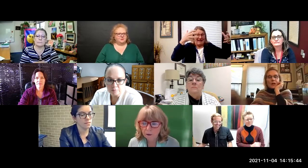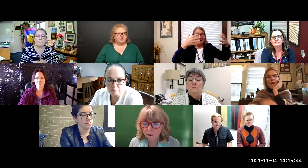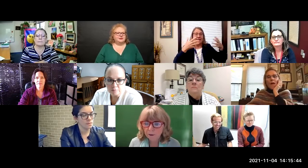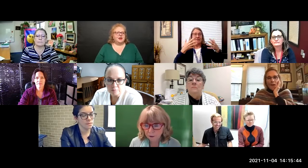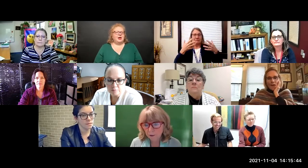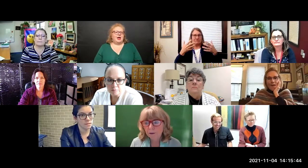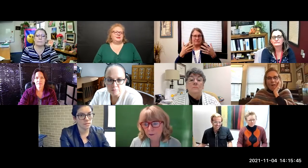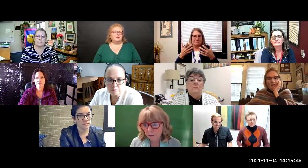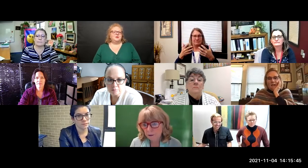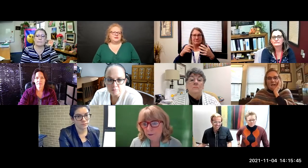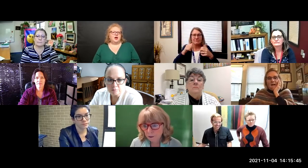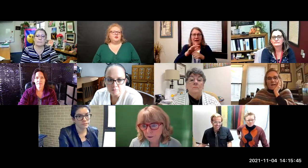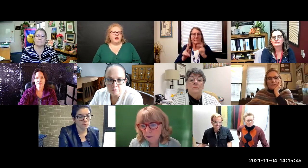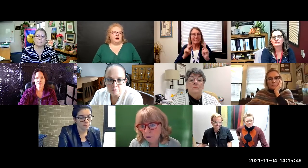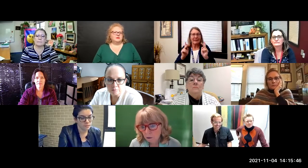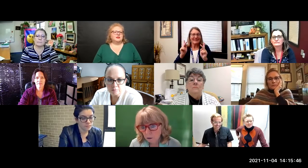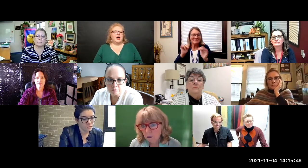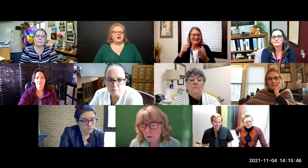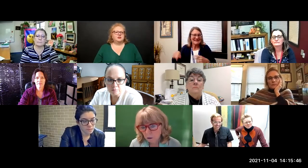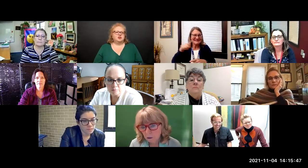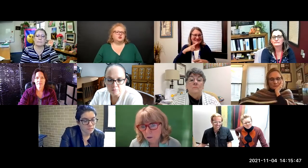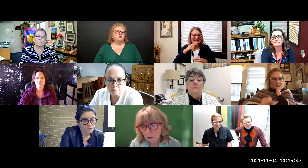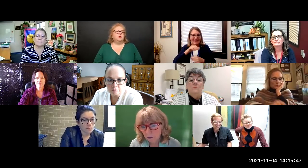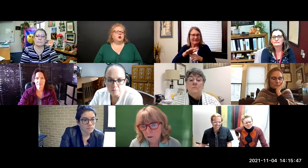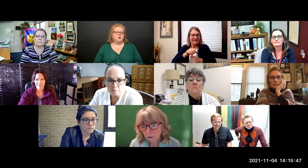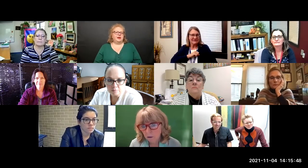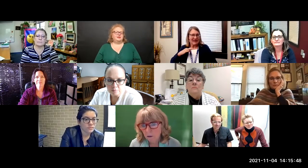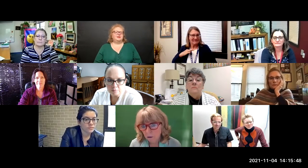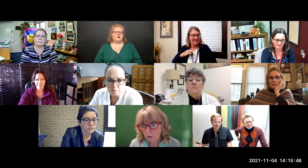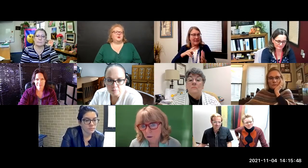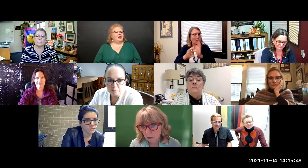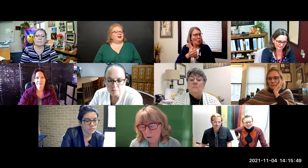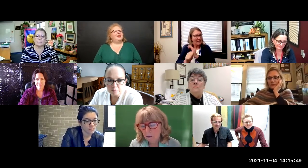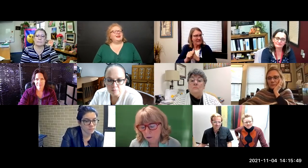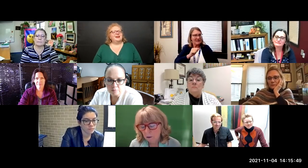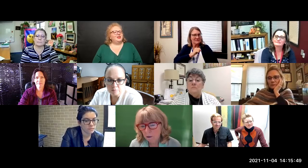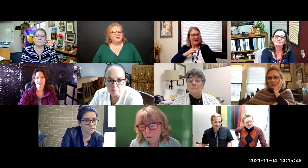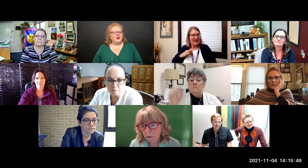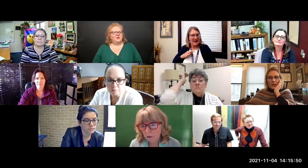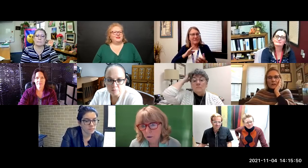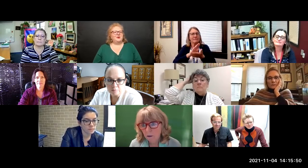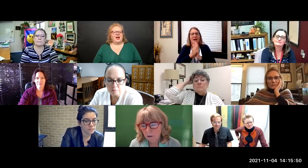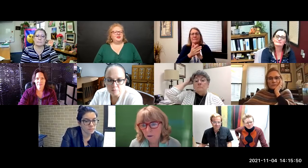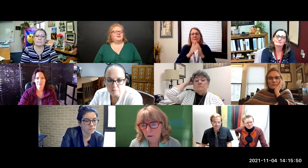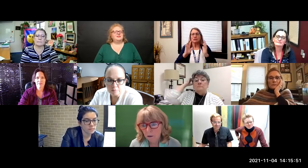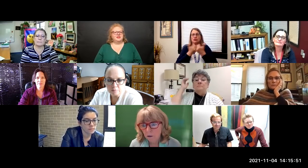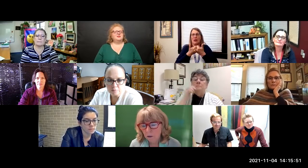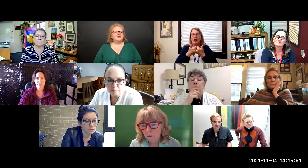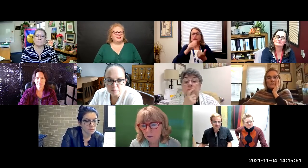campus. And so this other outside has just grown. And so again, like you all, we don't have enough skilled